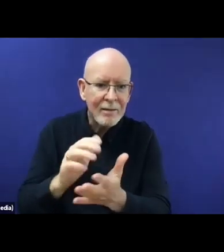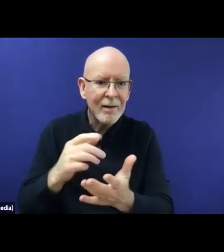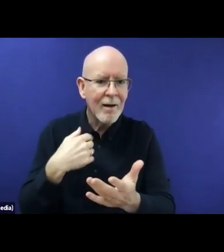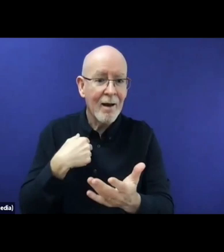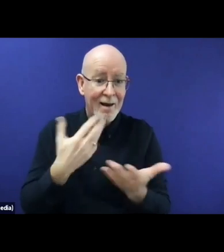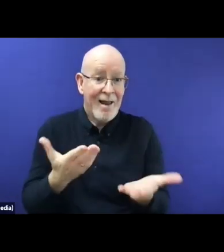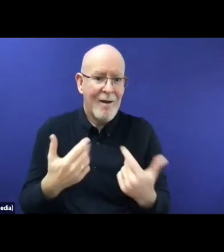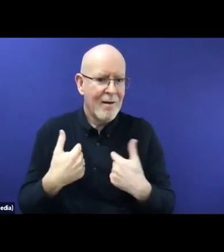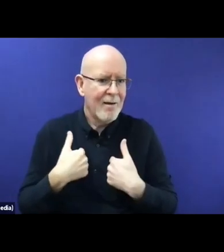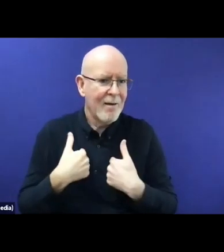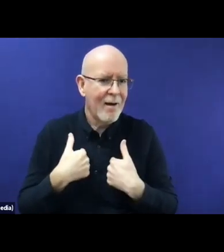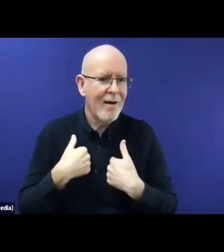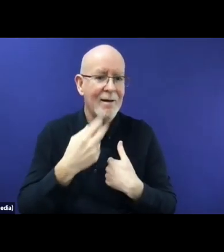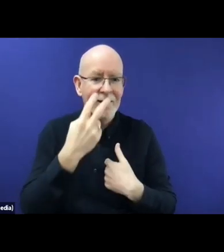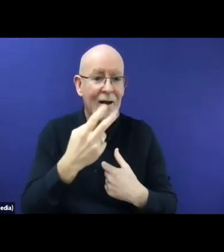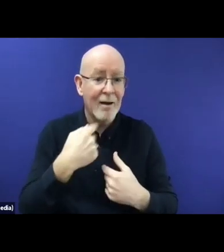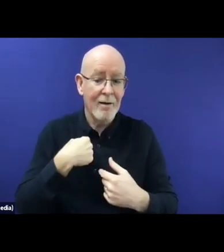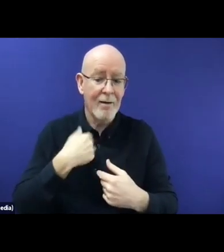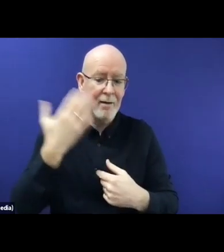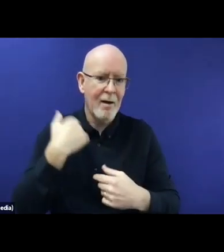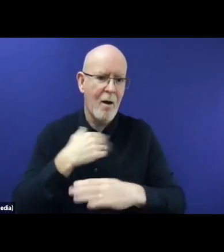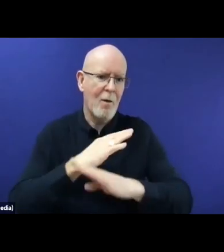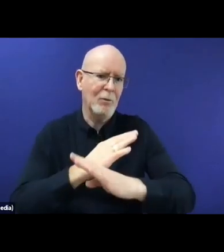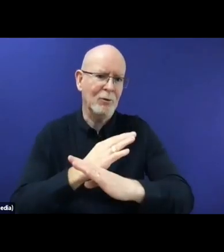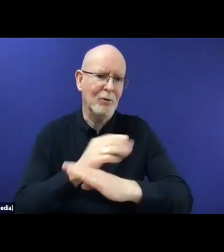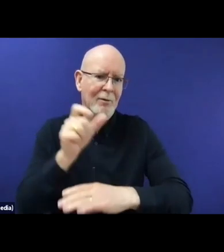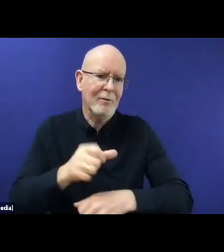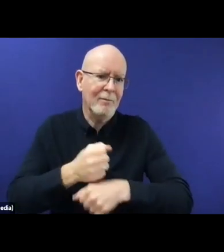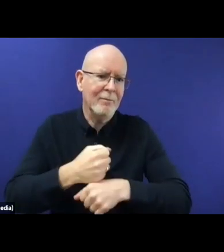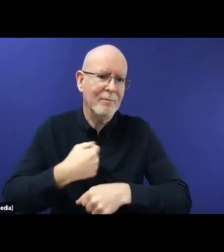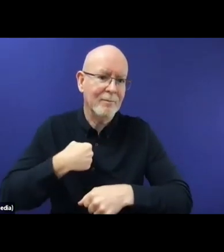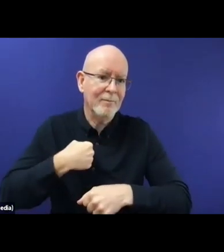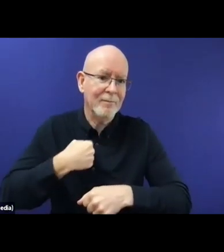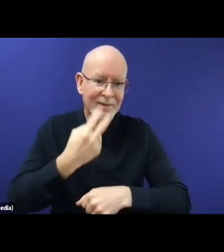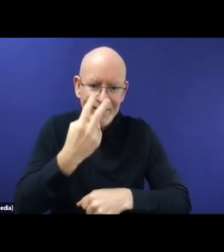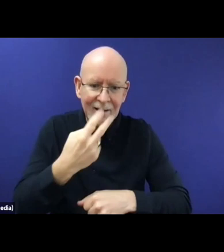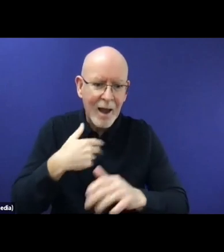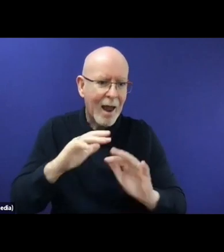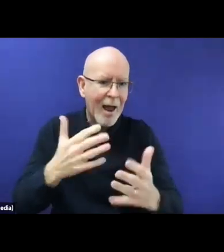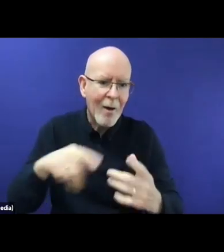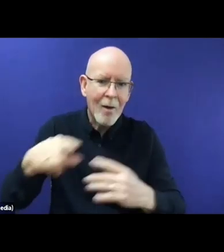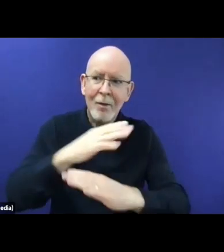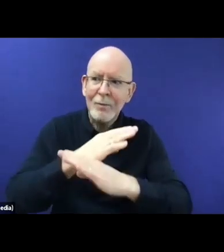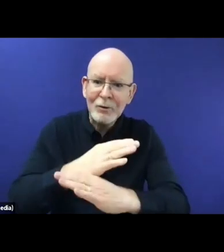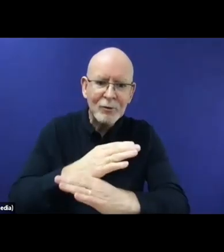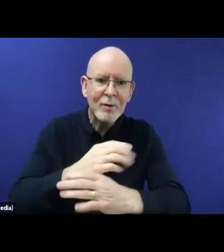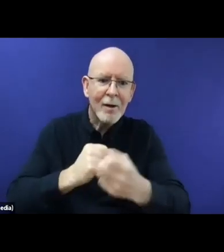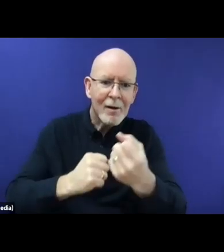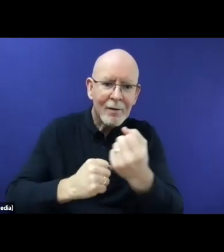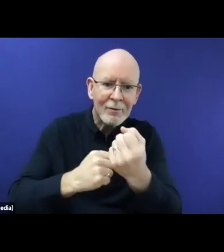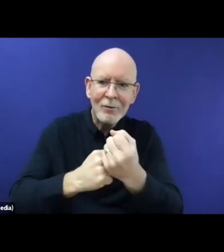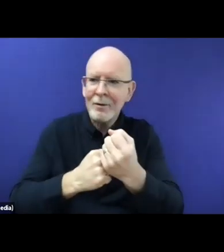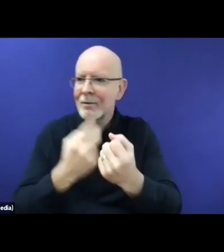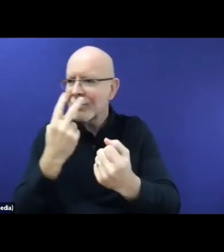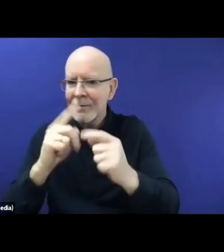roads. The other reason why I think it's important for UNHCR to continue to be involved in this in